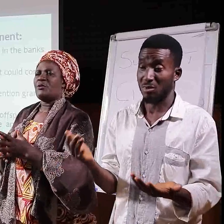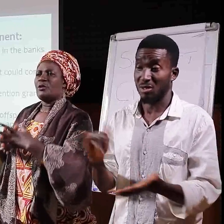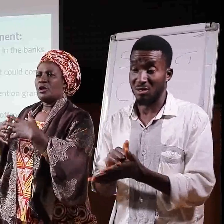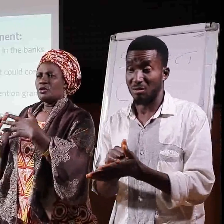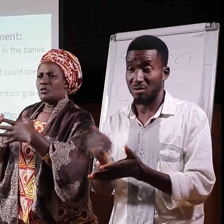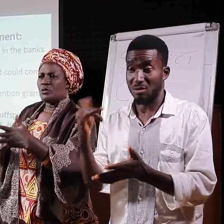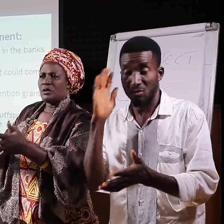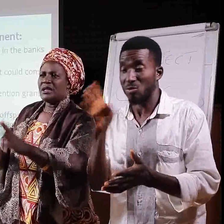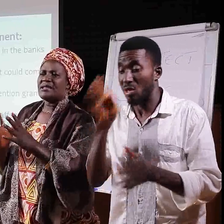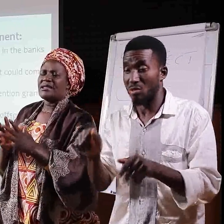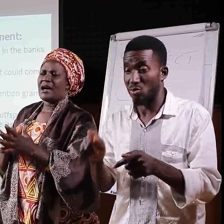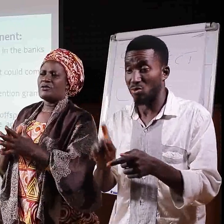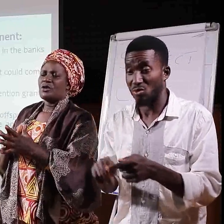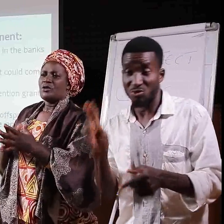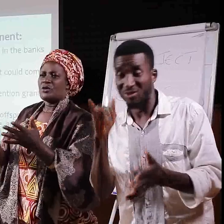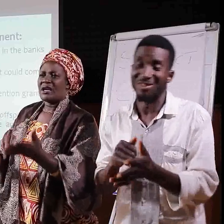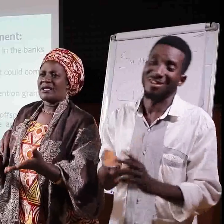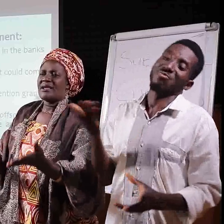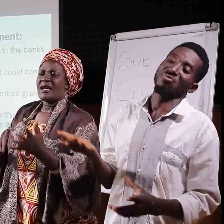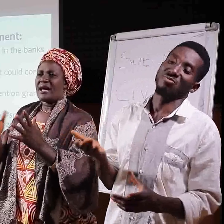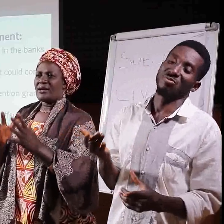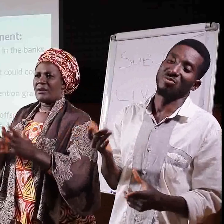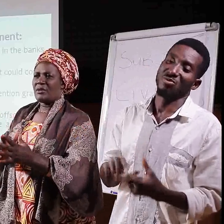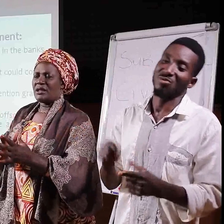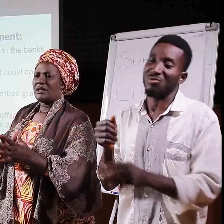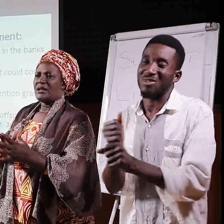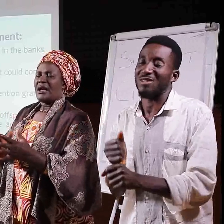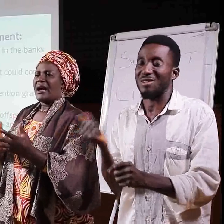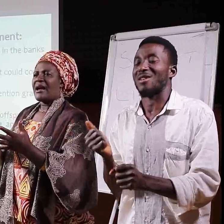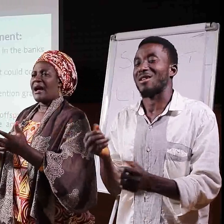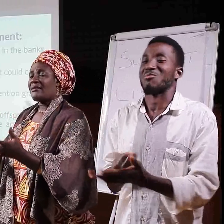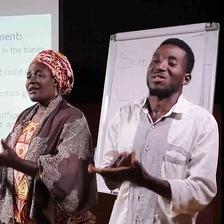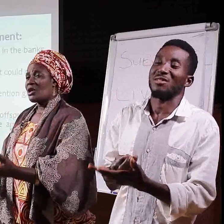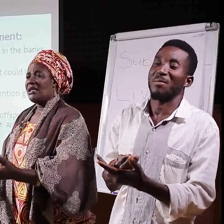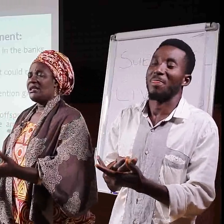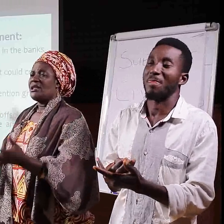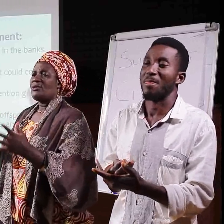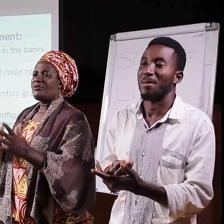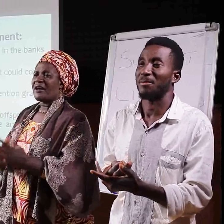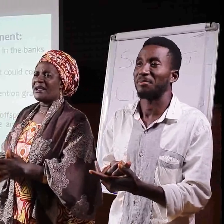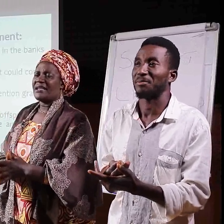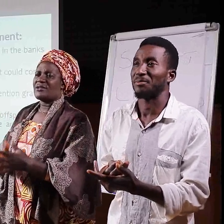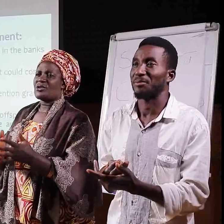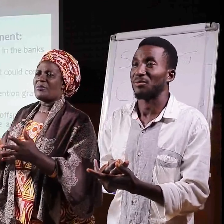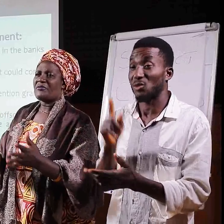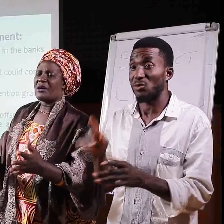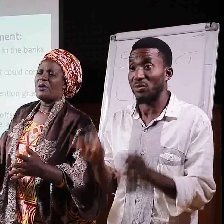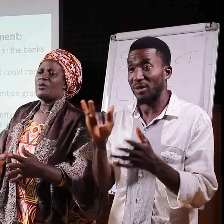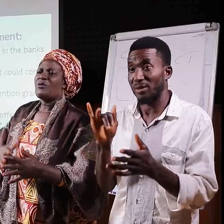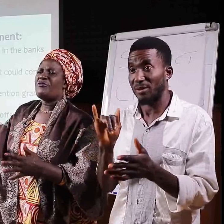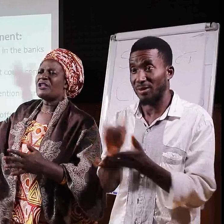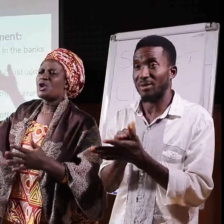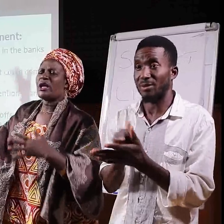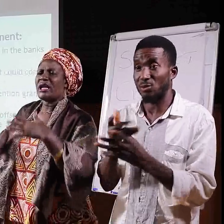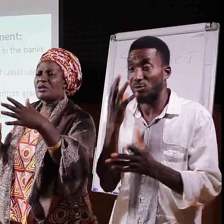be able to lease it out to get another money. Gradually, you find out that some of them